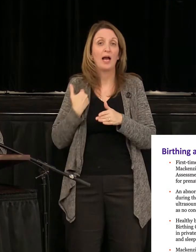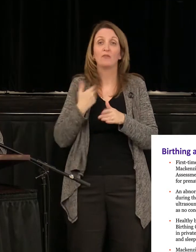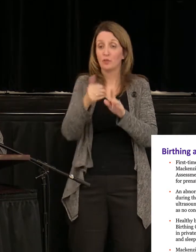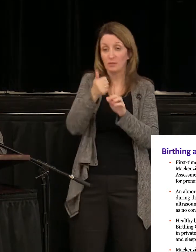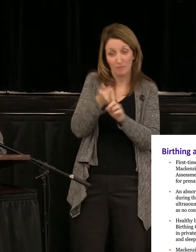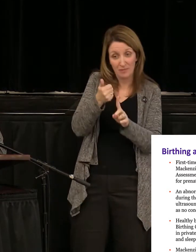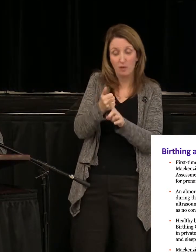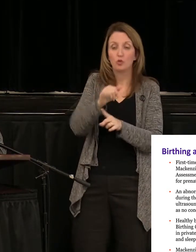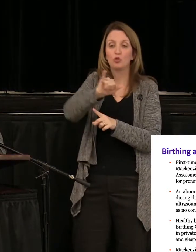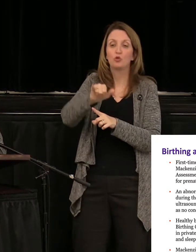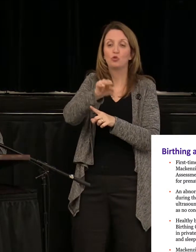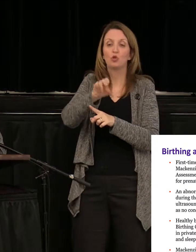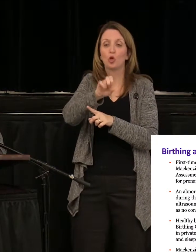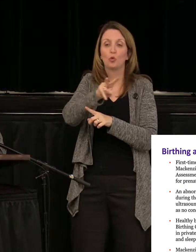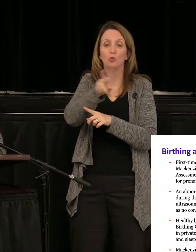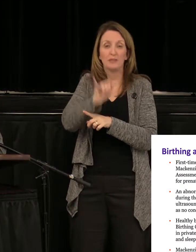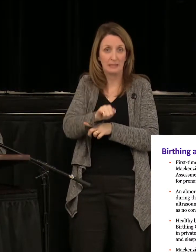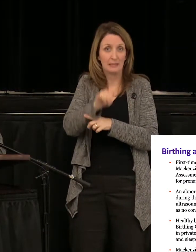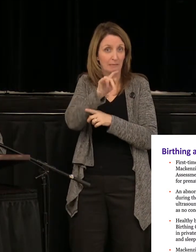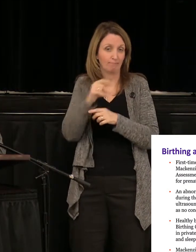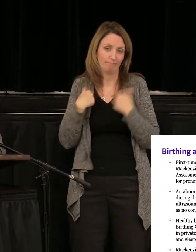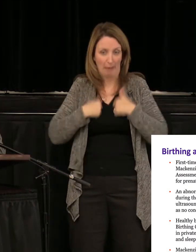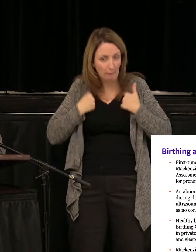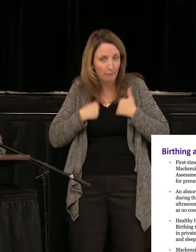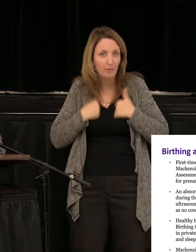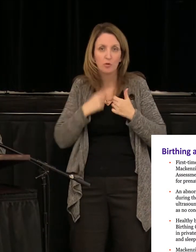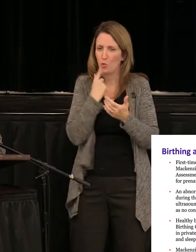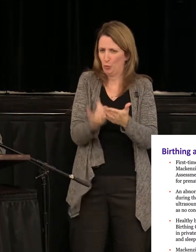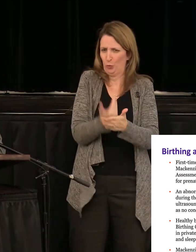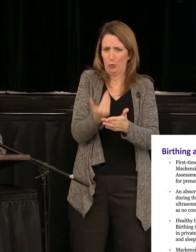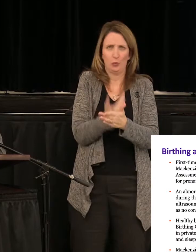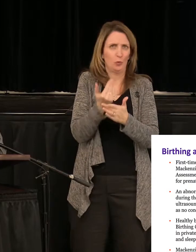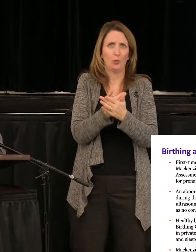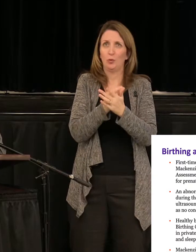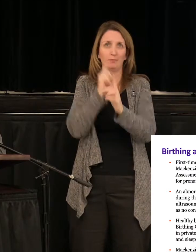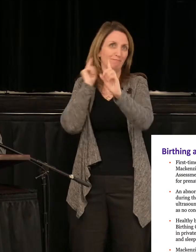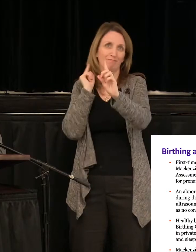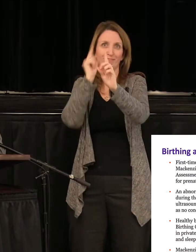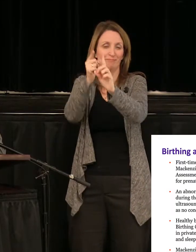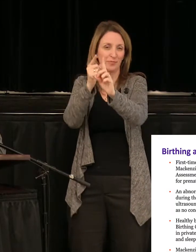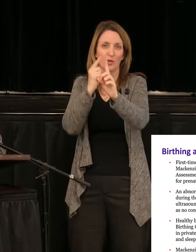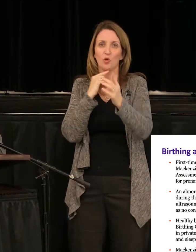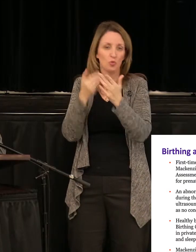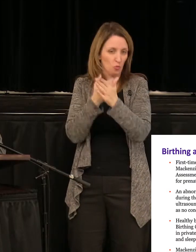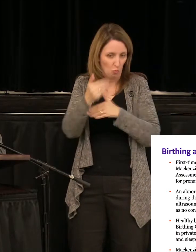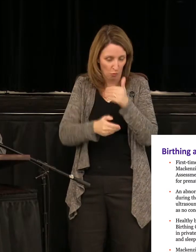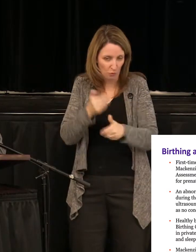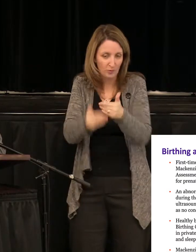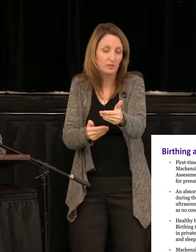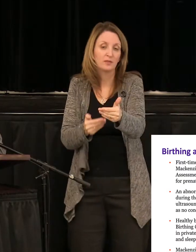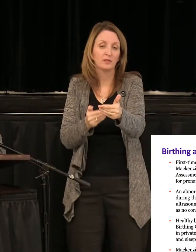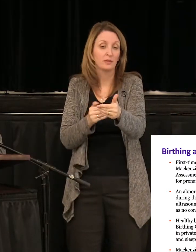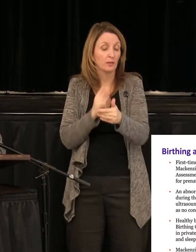tubs, which aids in the delivery of the baby. And so this is a really new, modern, futuristic type process that exists right now in certain areas,